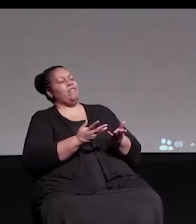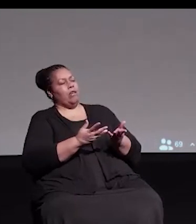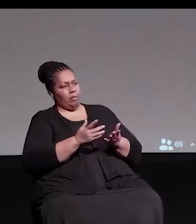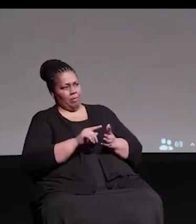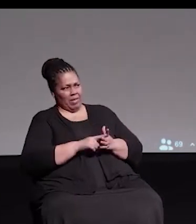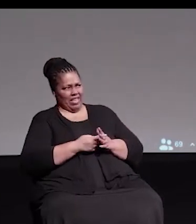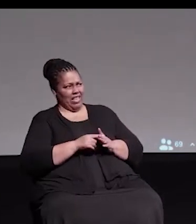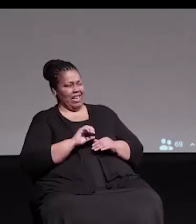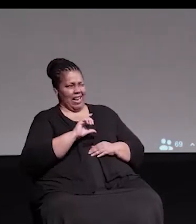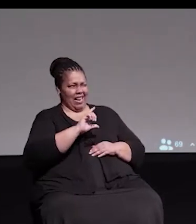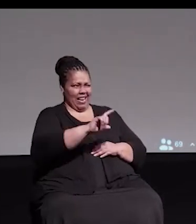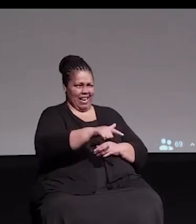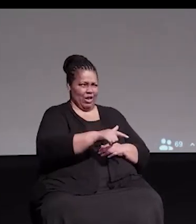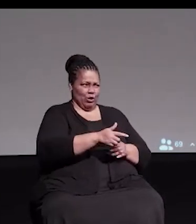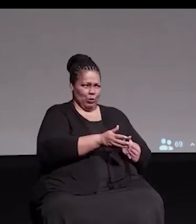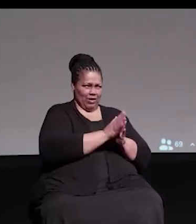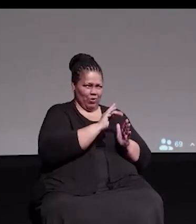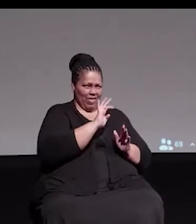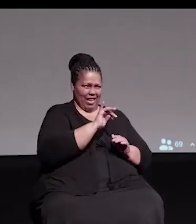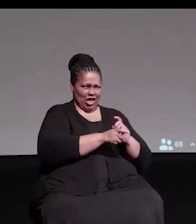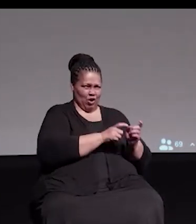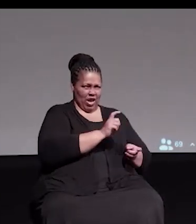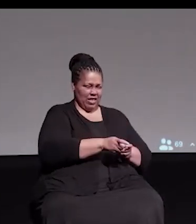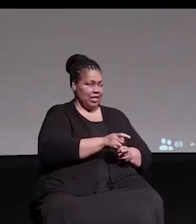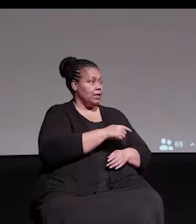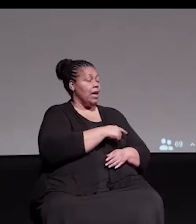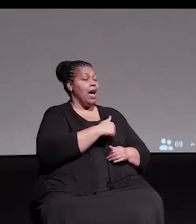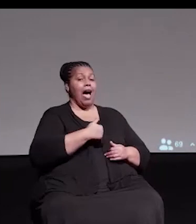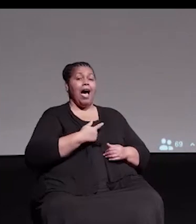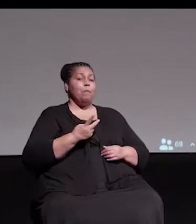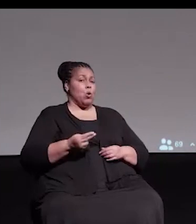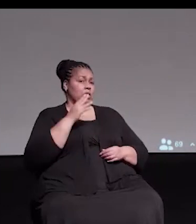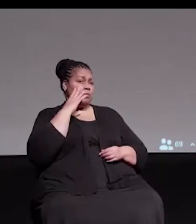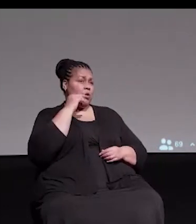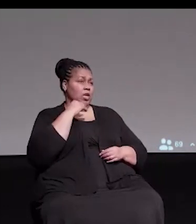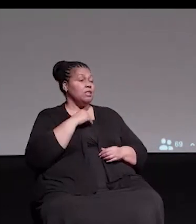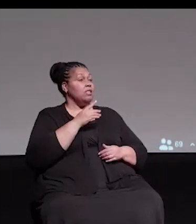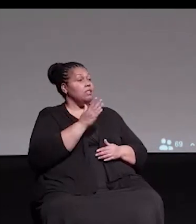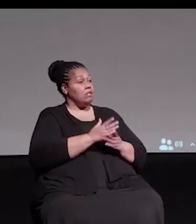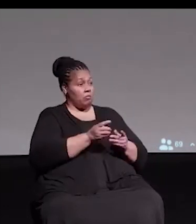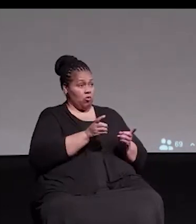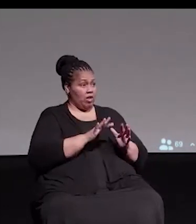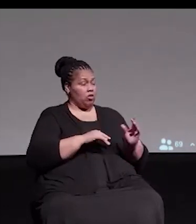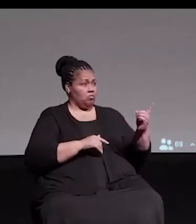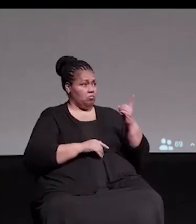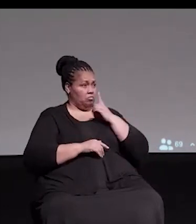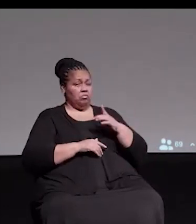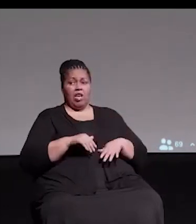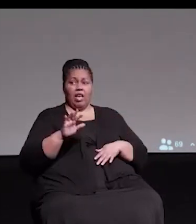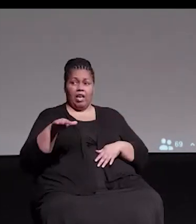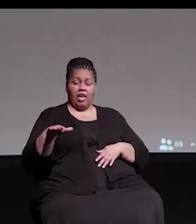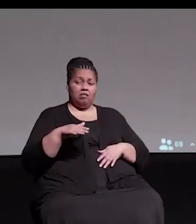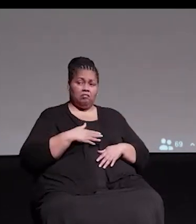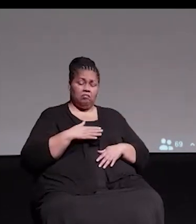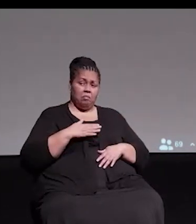I've kind of done it both ways. I've also advocated for, I've had directors approach me and say, hey, my editor is asking